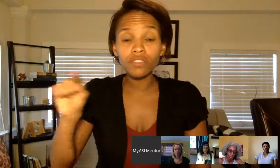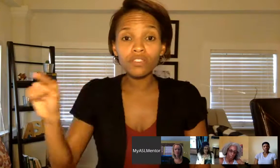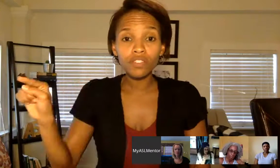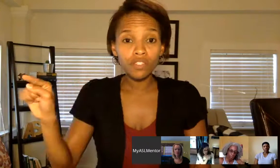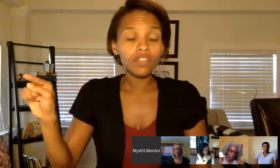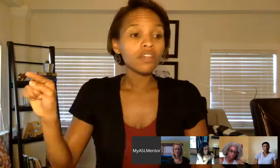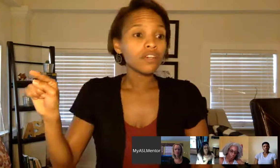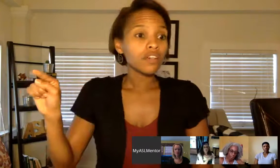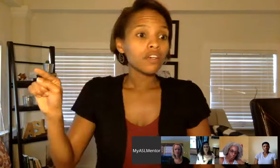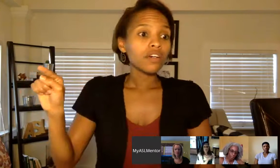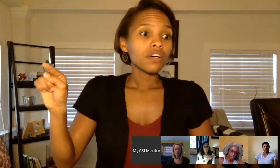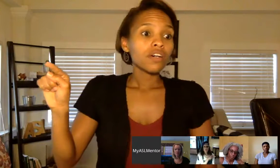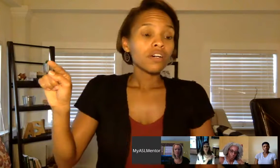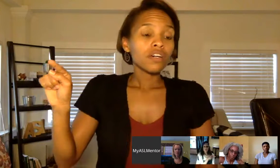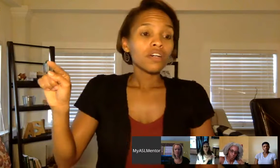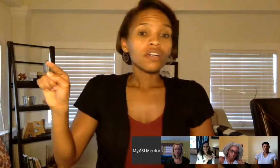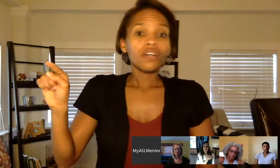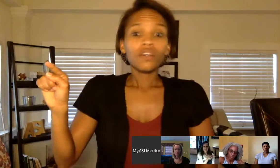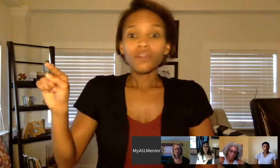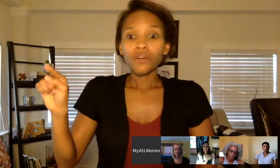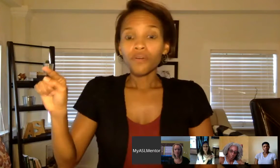Others.